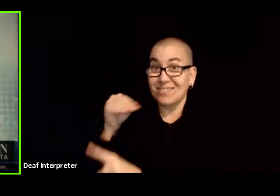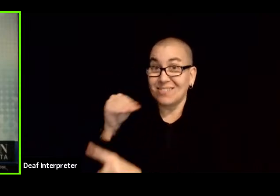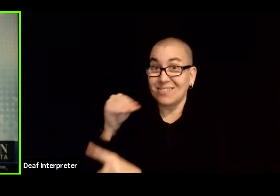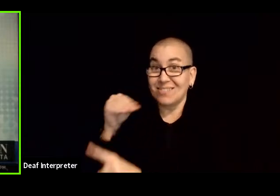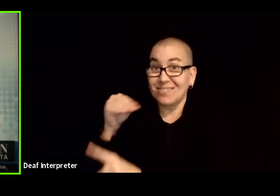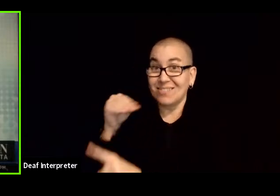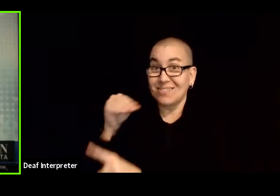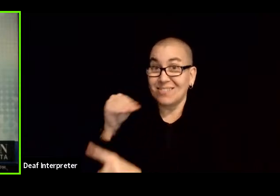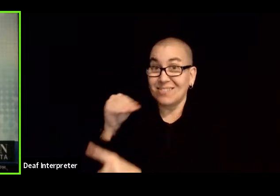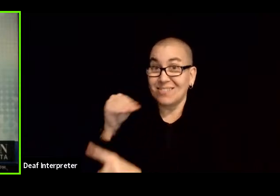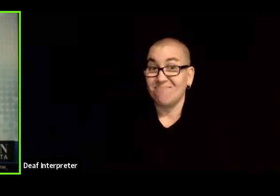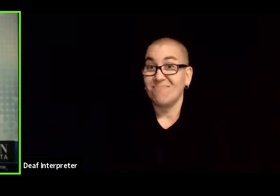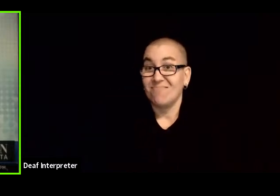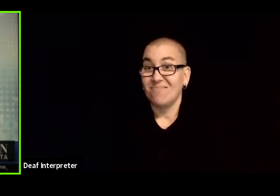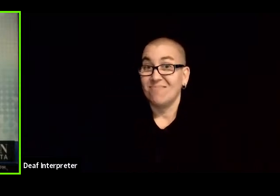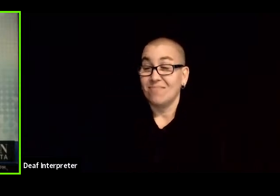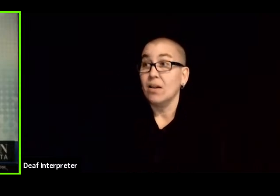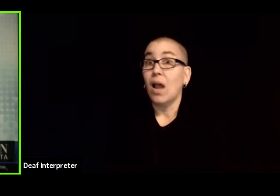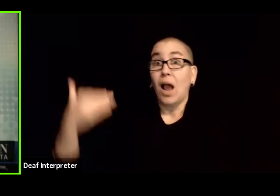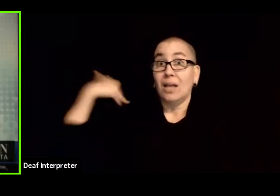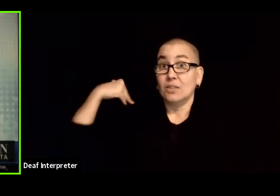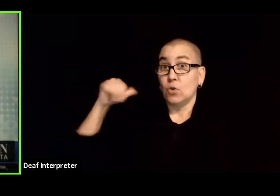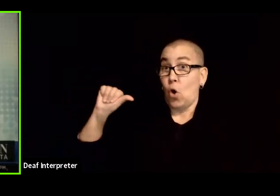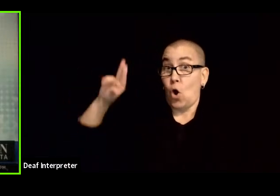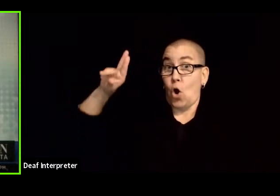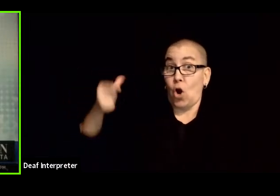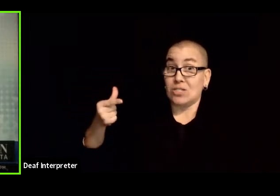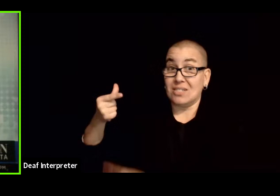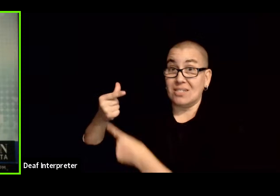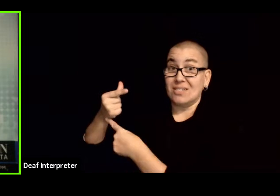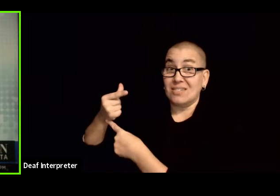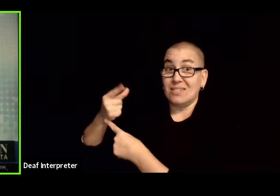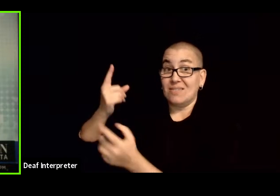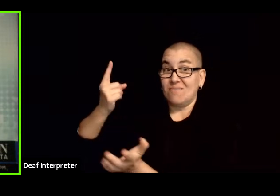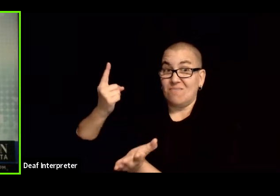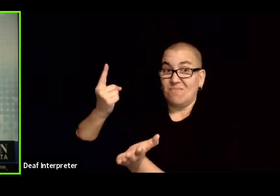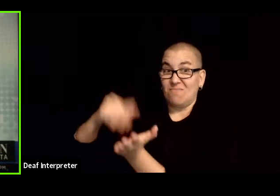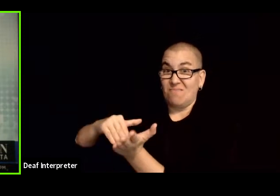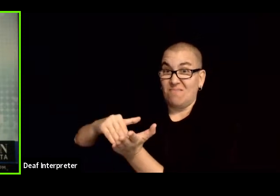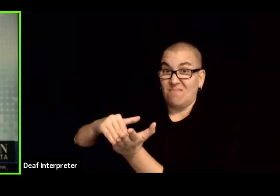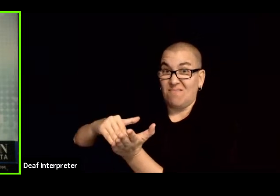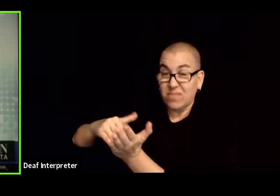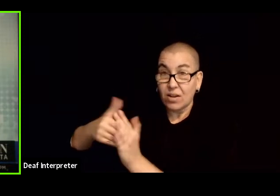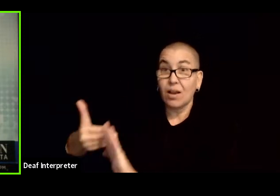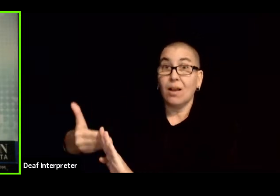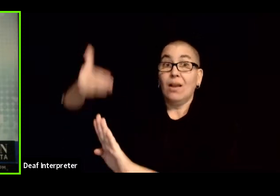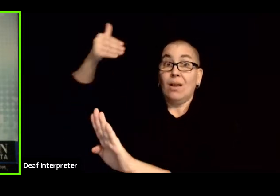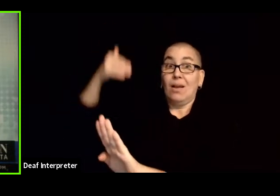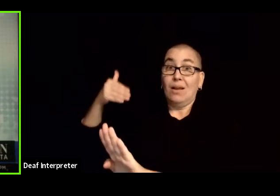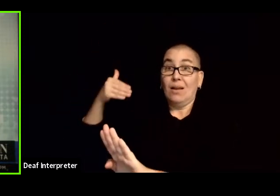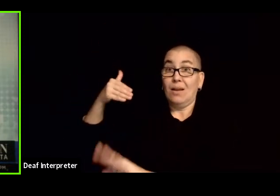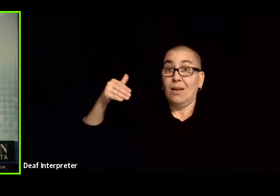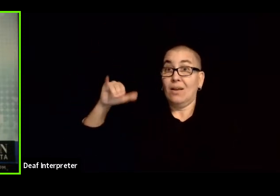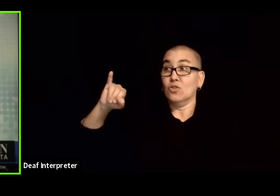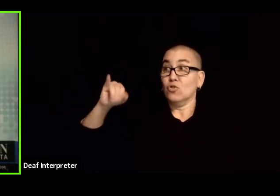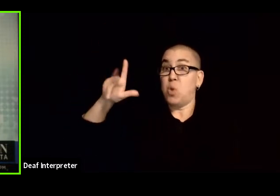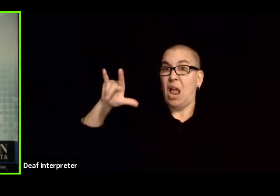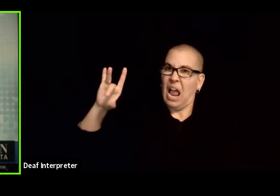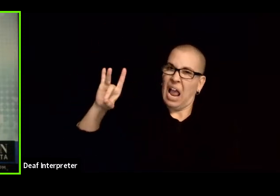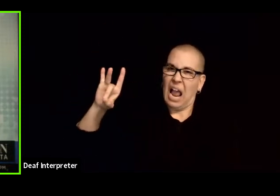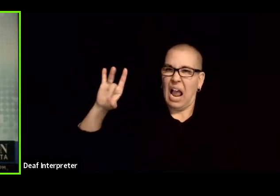1,000. That was up from July when we had 836. That was up from June when we had